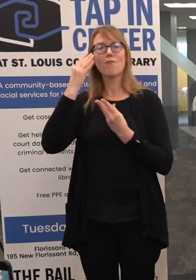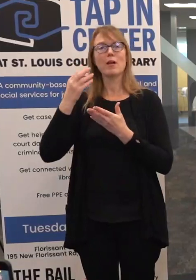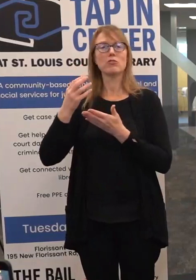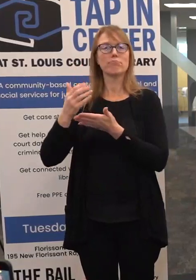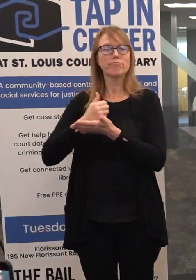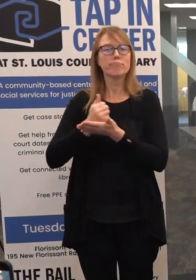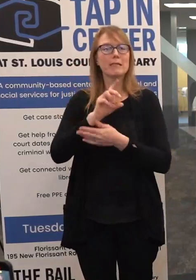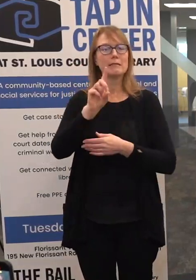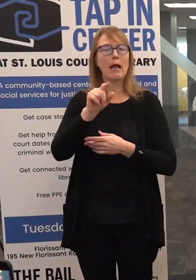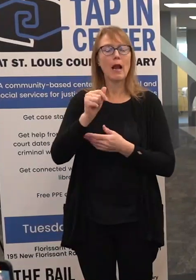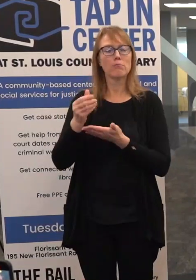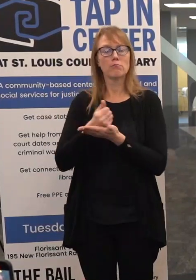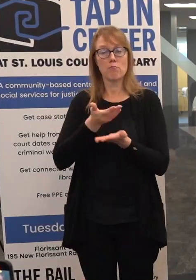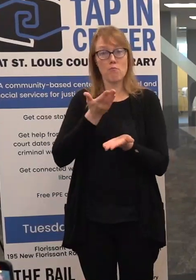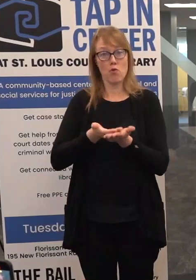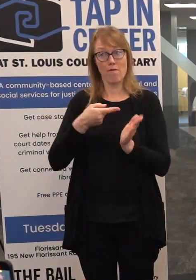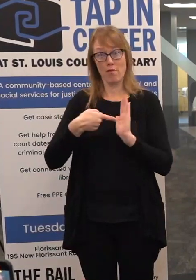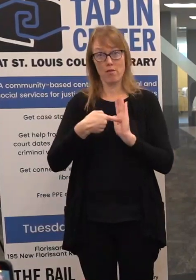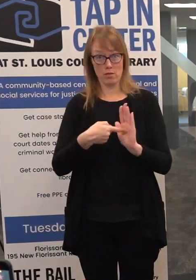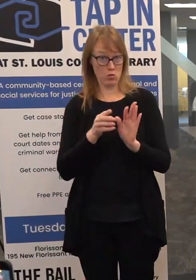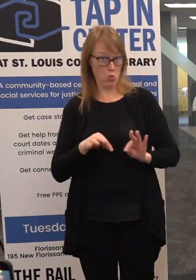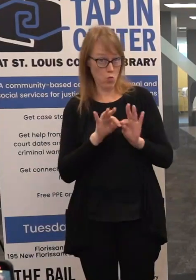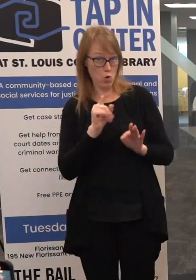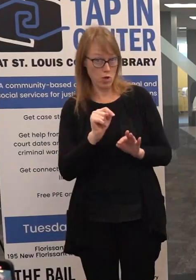served. But I think that's a good idea.